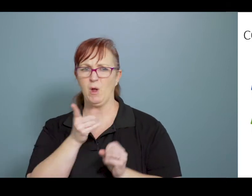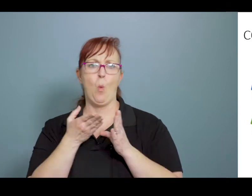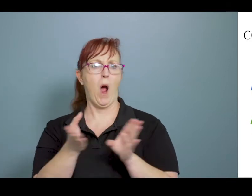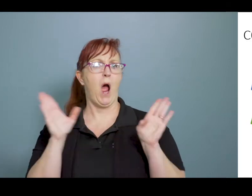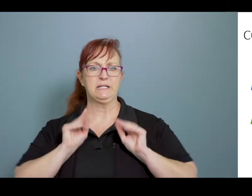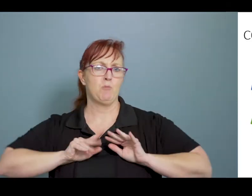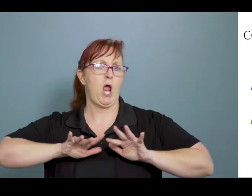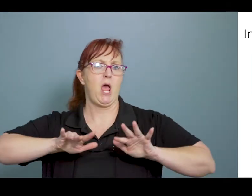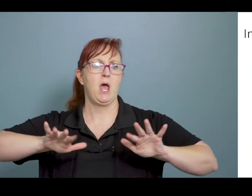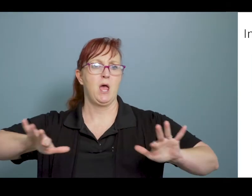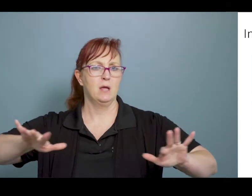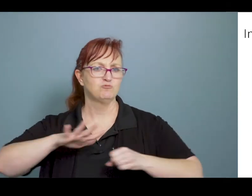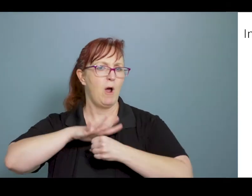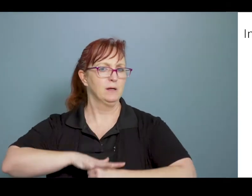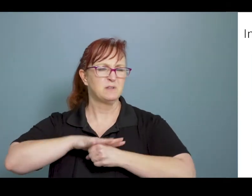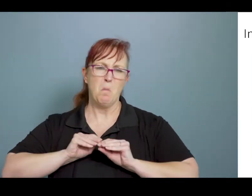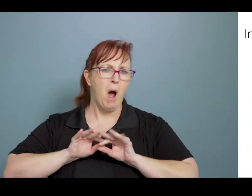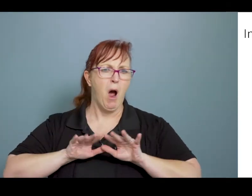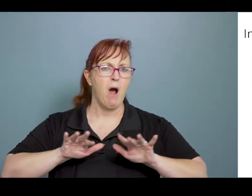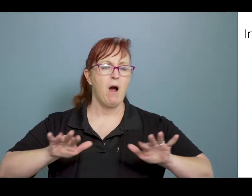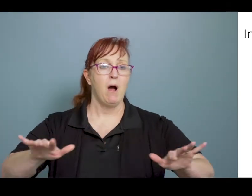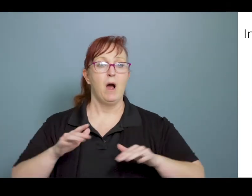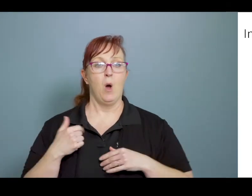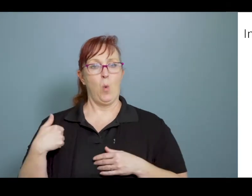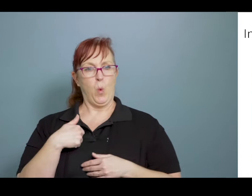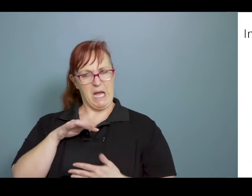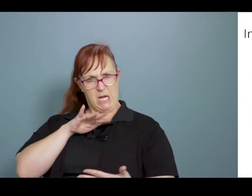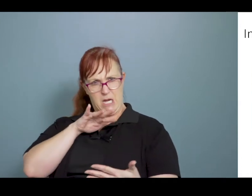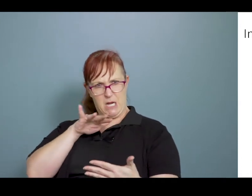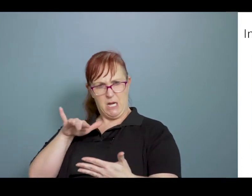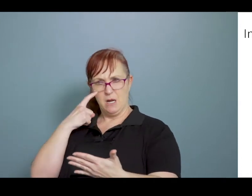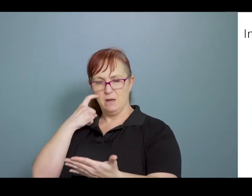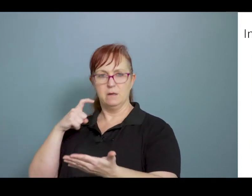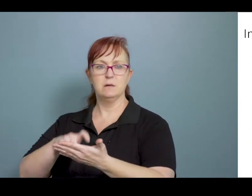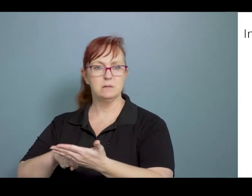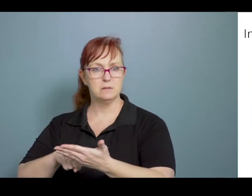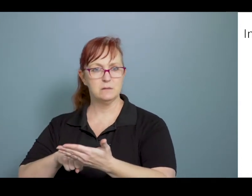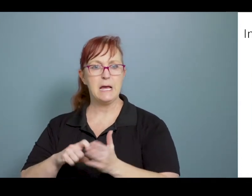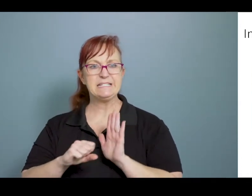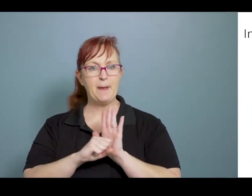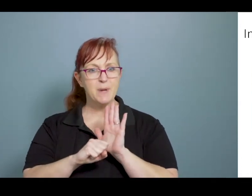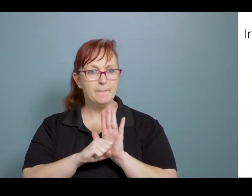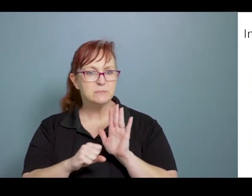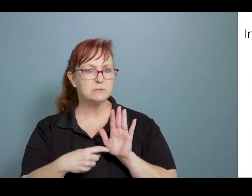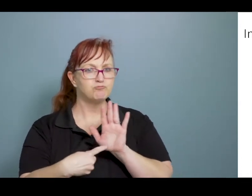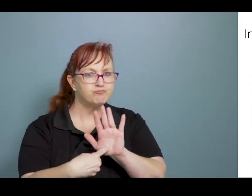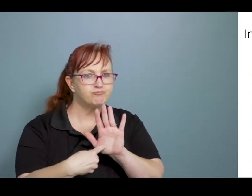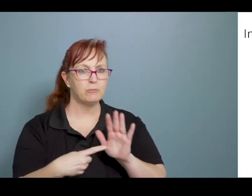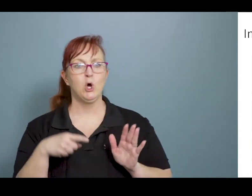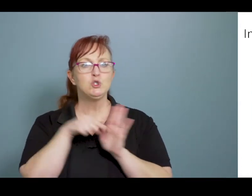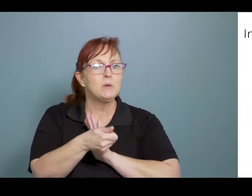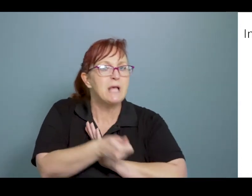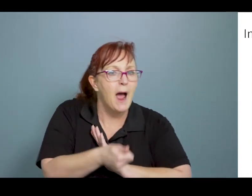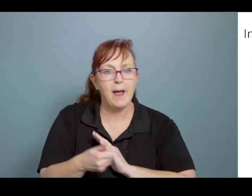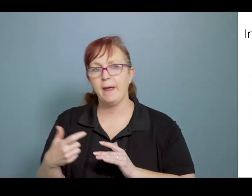widespread. And what we found is that Symptoms of mental health, suicidality, and